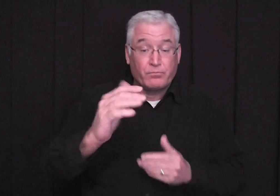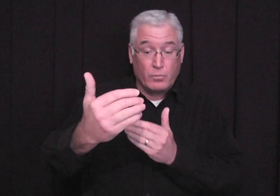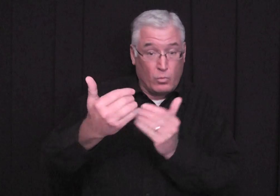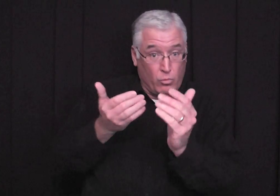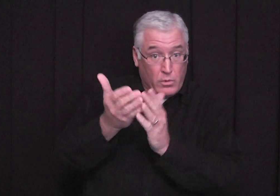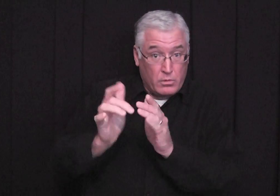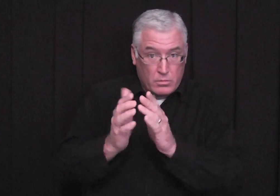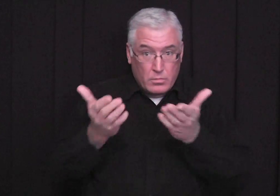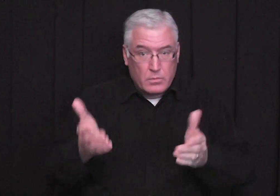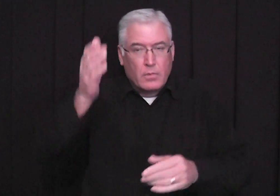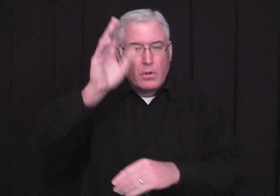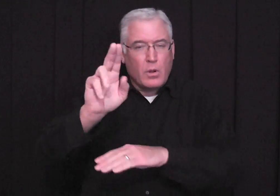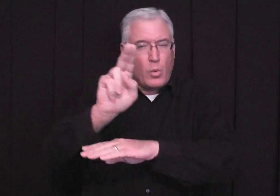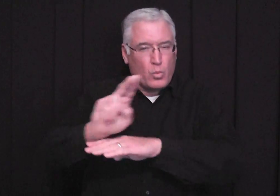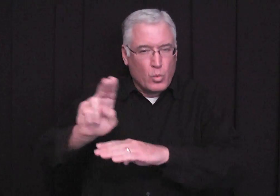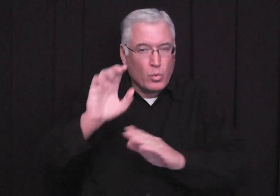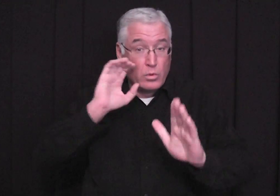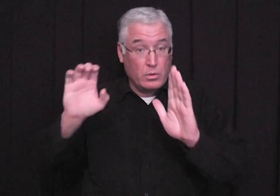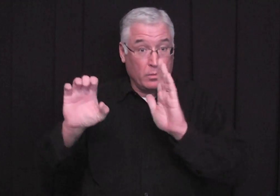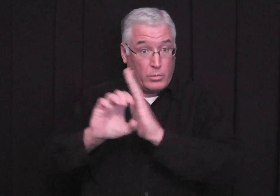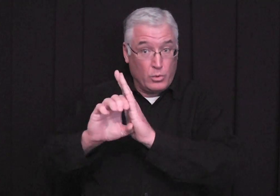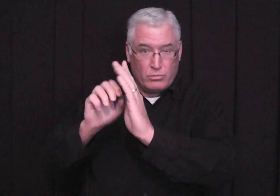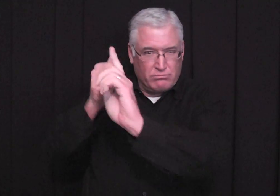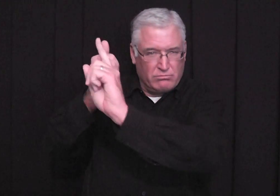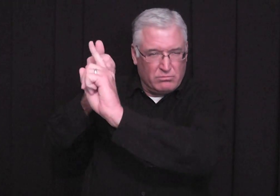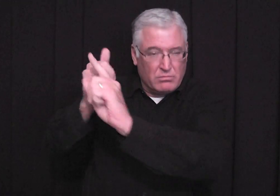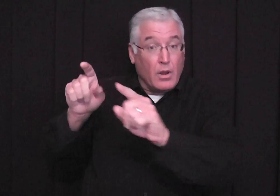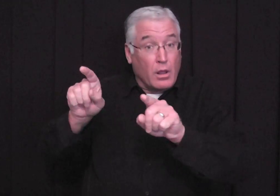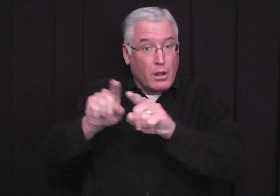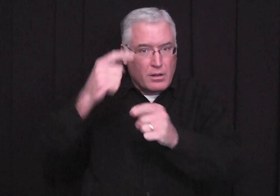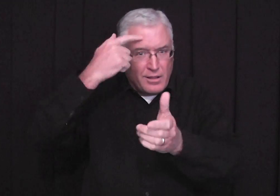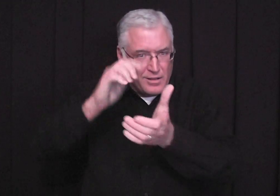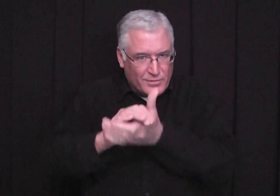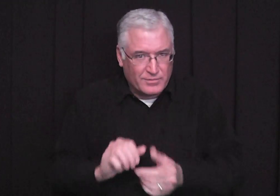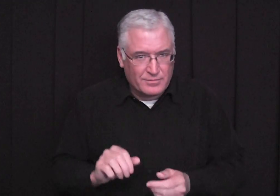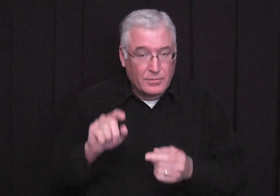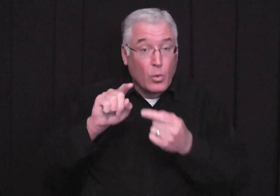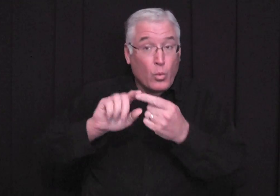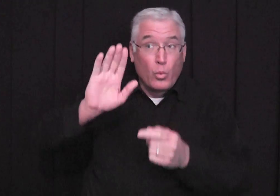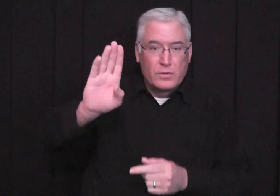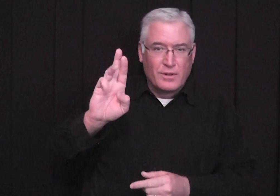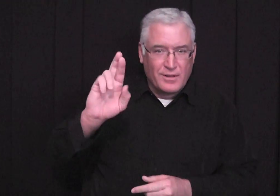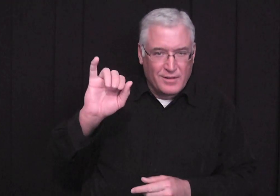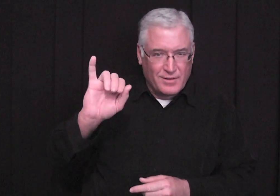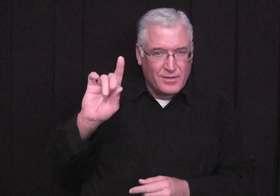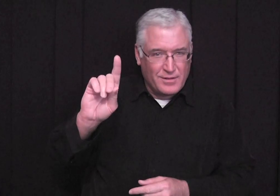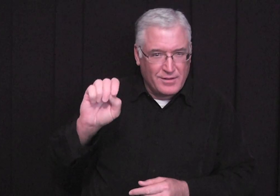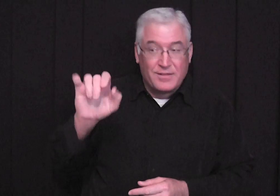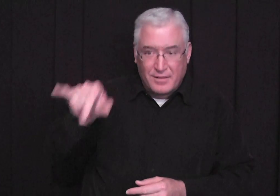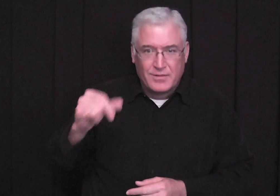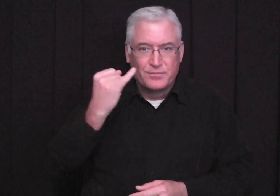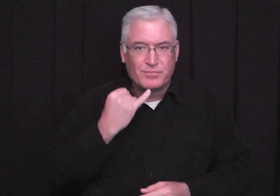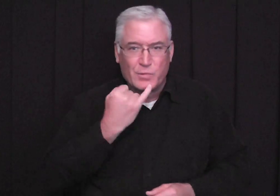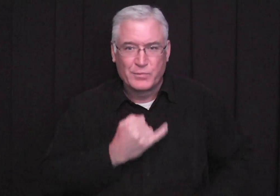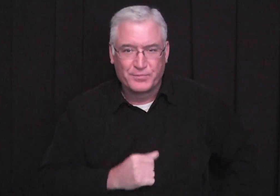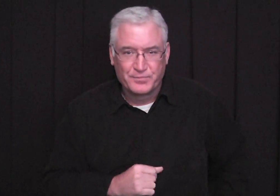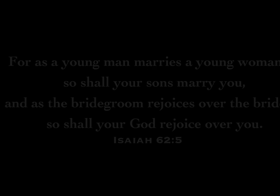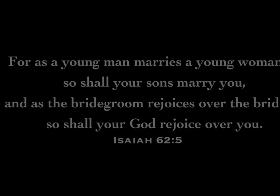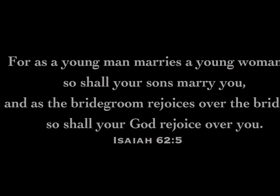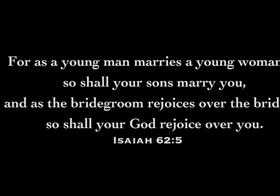life today. All throughout the Bible, God uses a picture of himself as being the bridegroom and Israel being